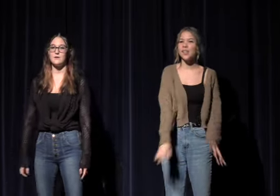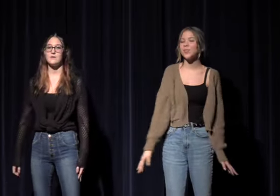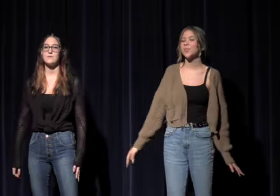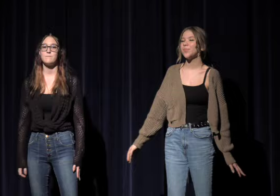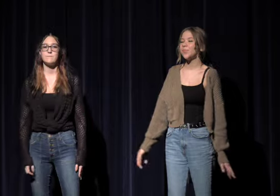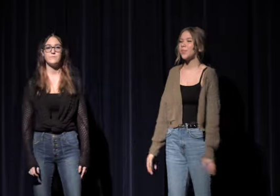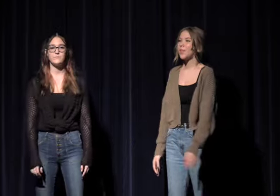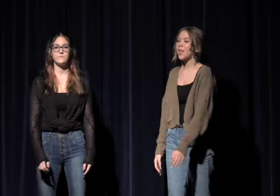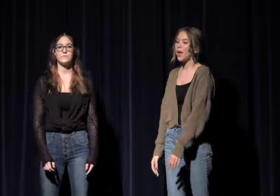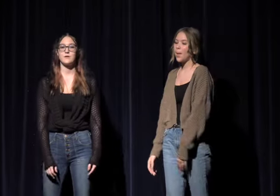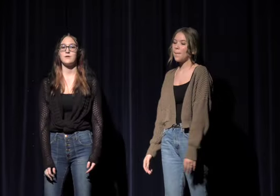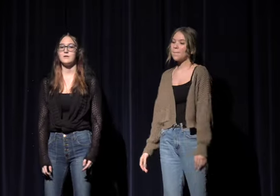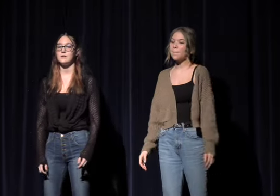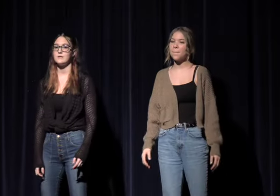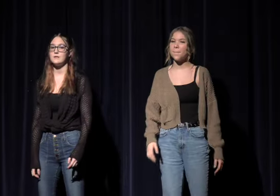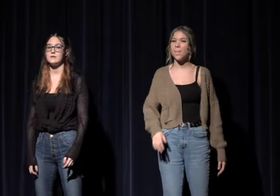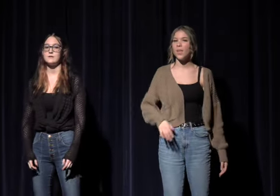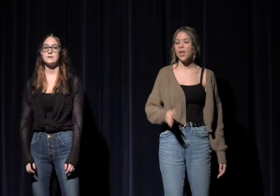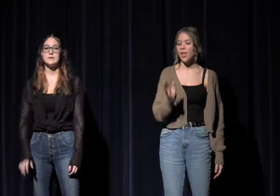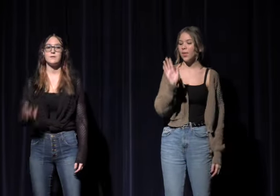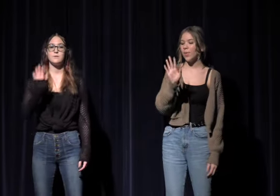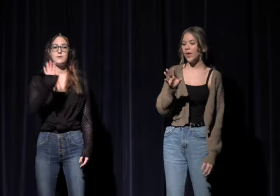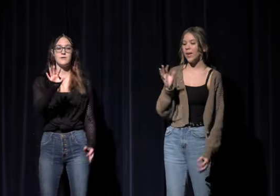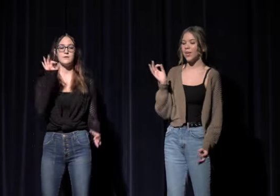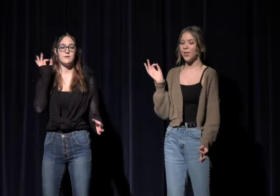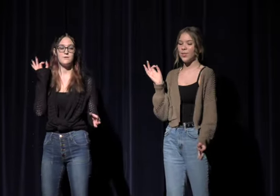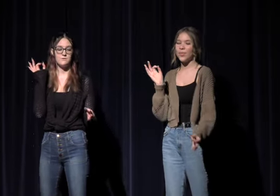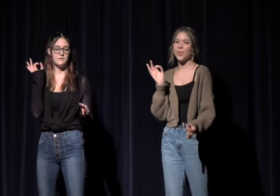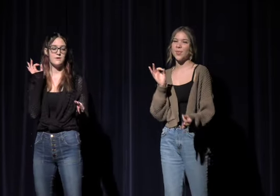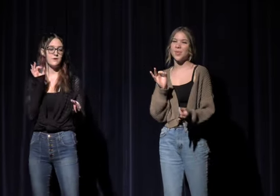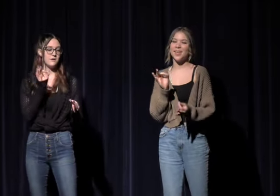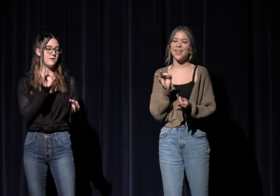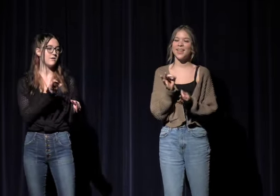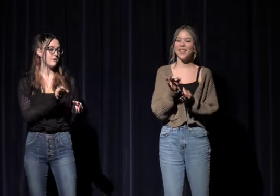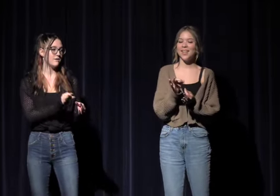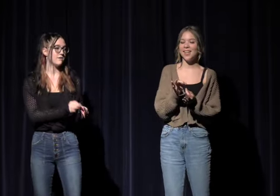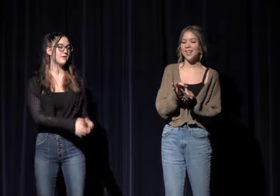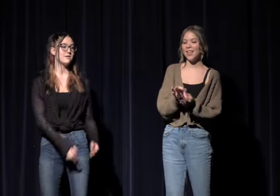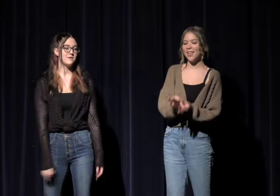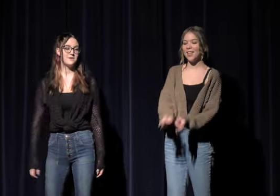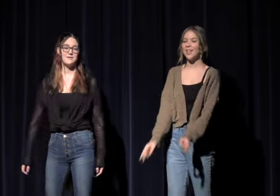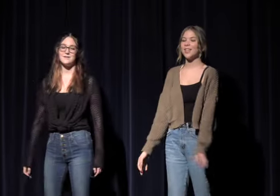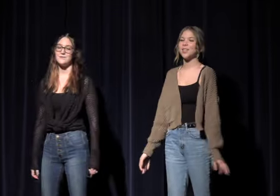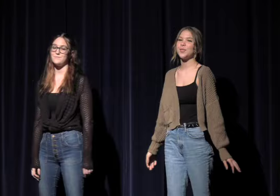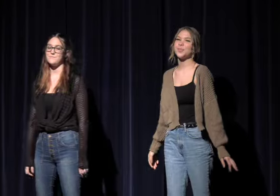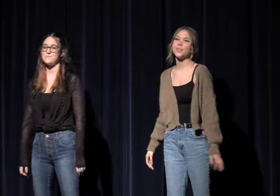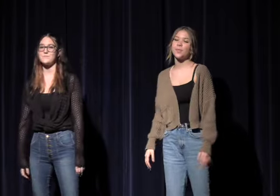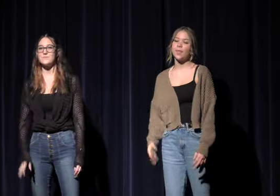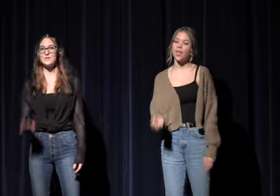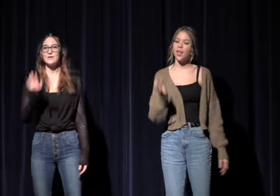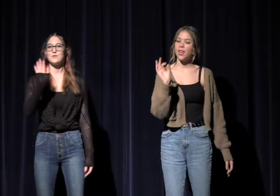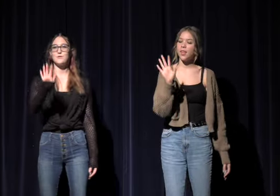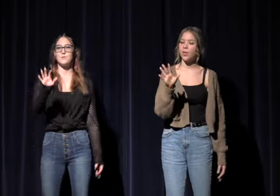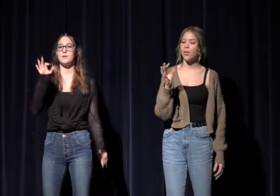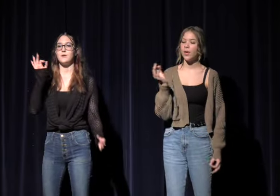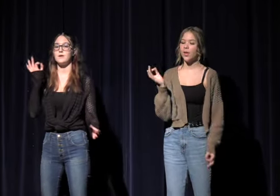The way you are The way